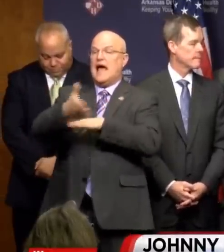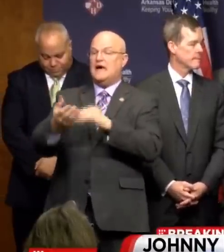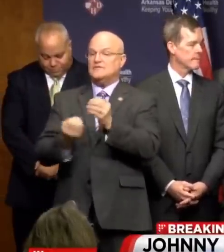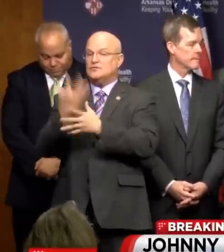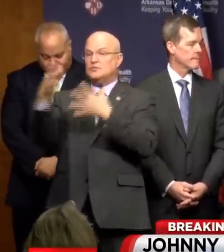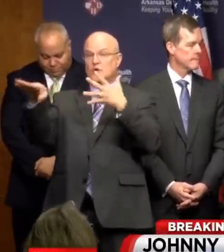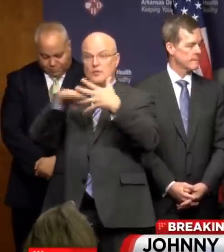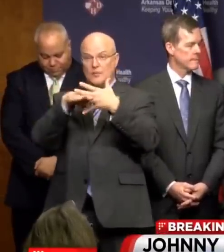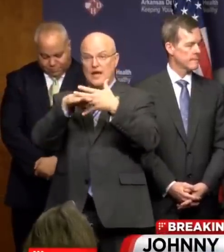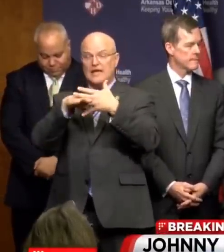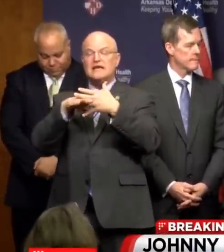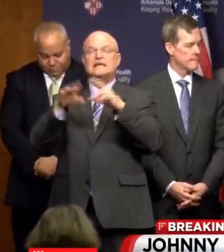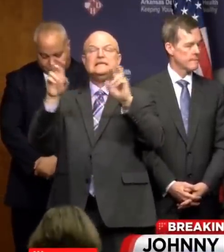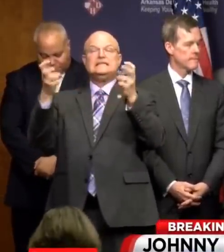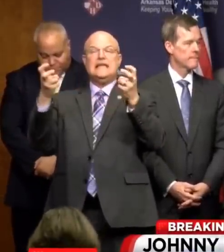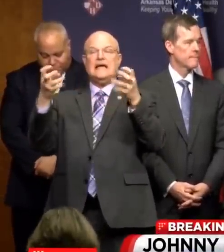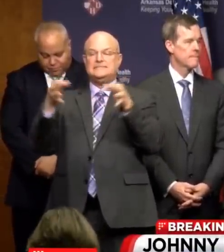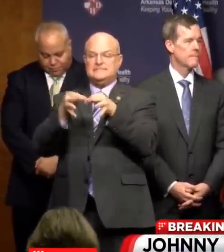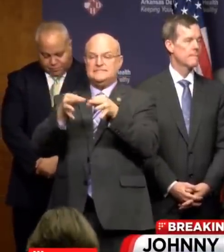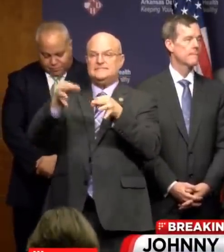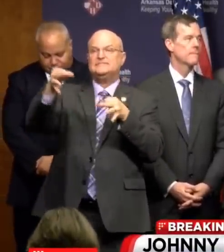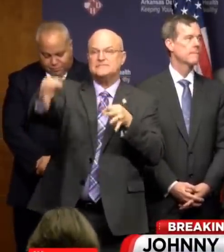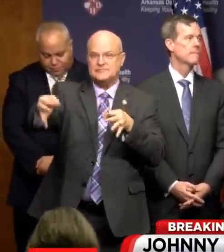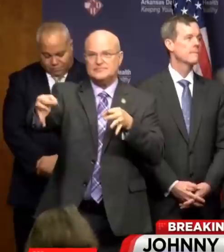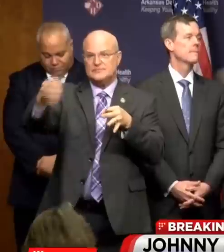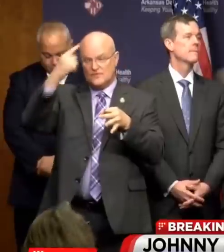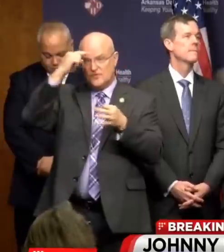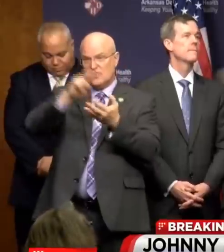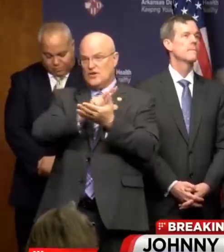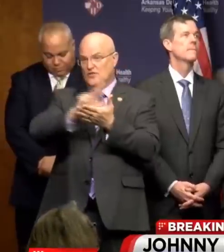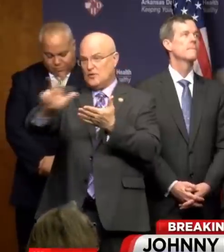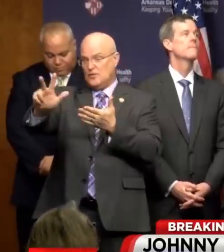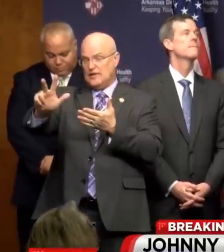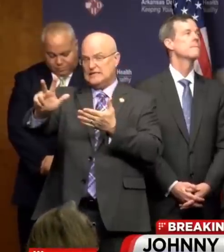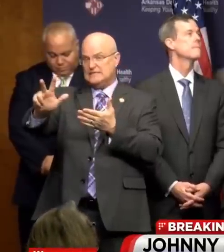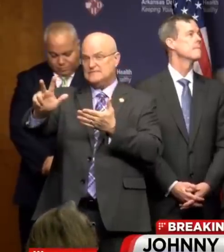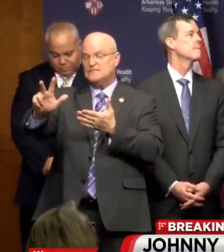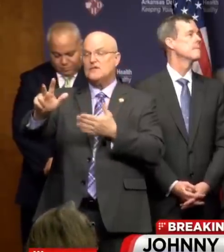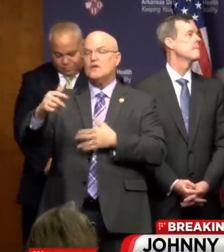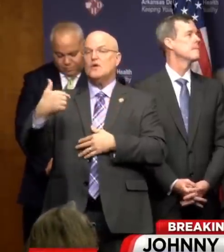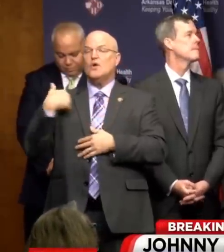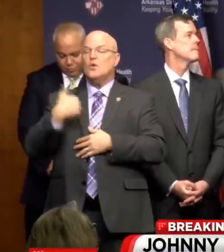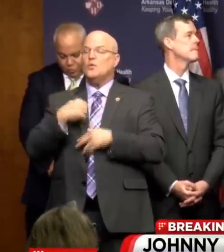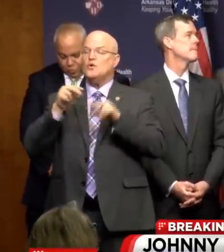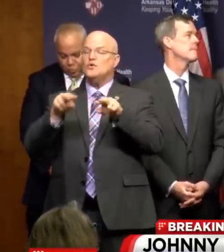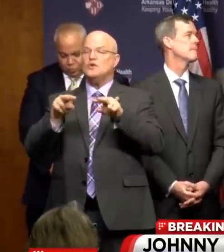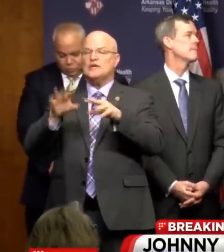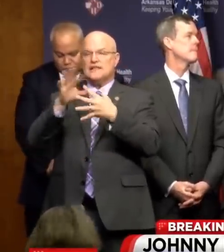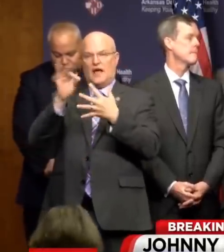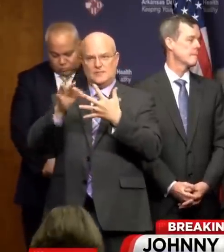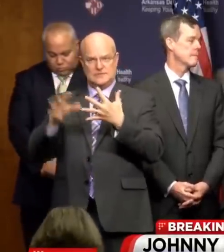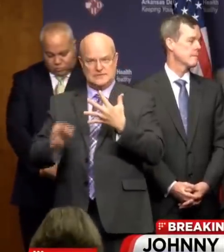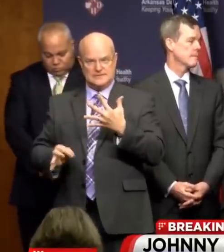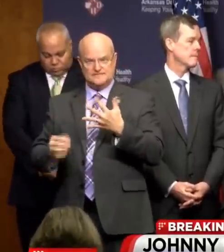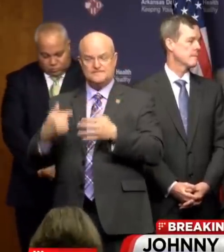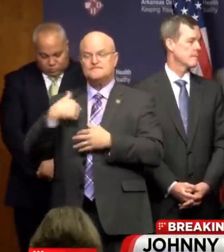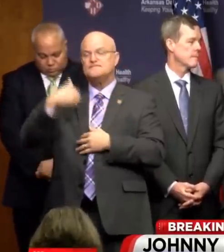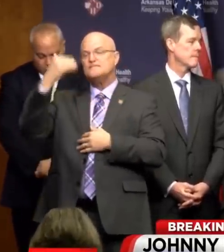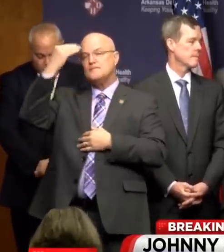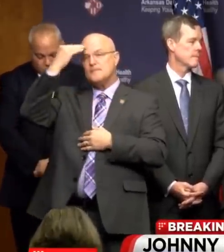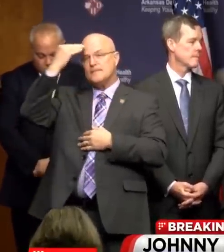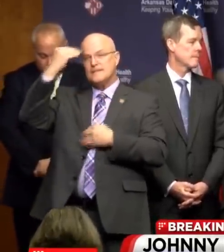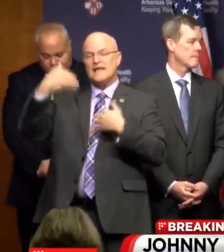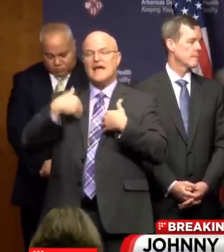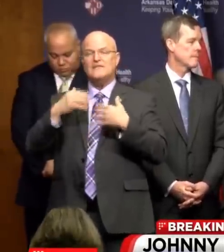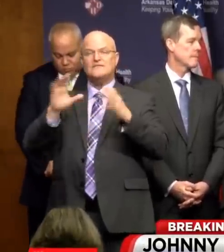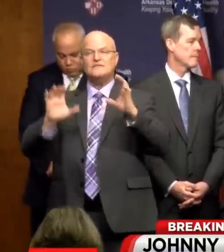break. Given that is now delayed for at least another 3 weeks, we are looking at all the options. I know that there's